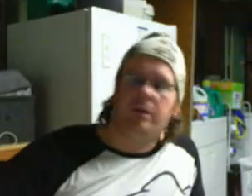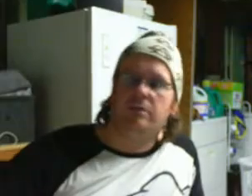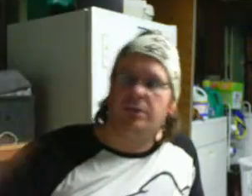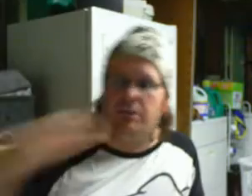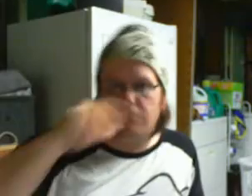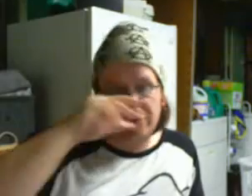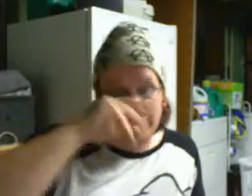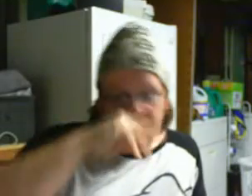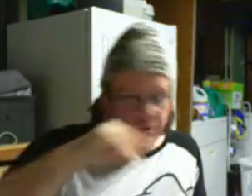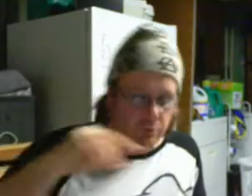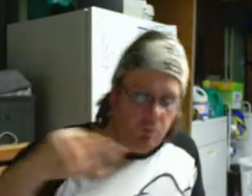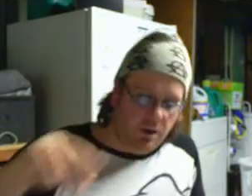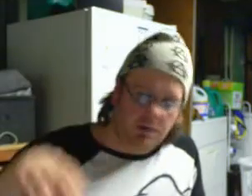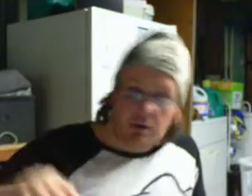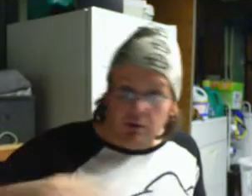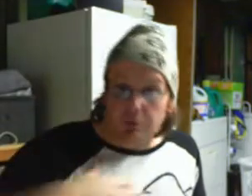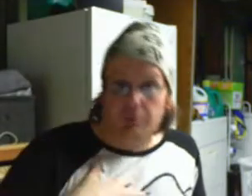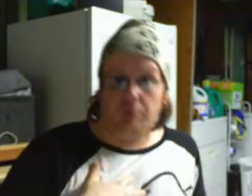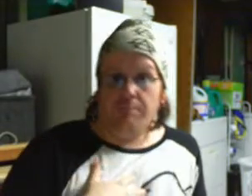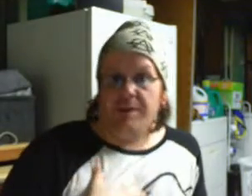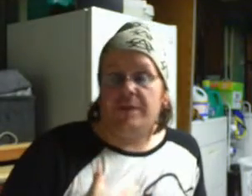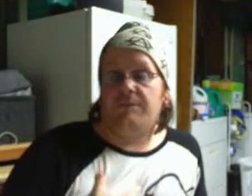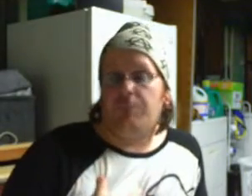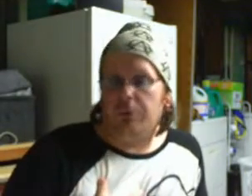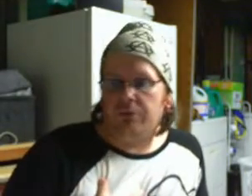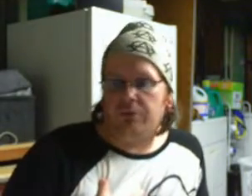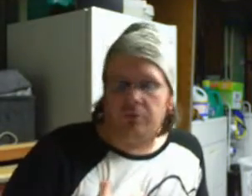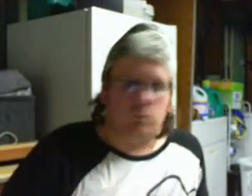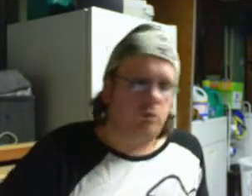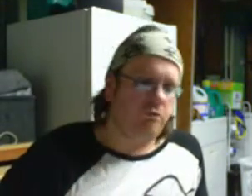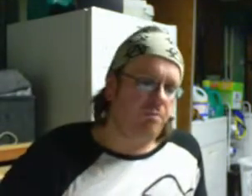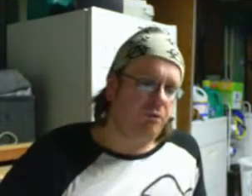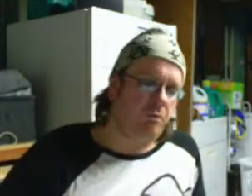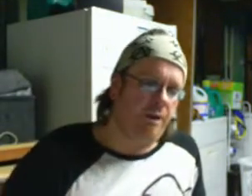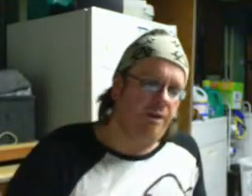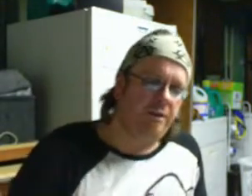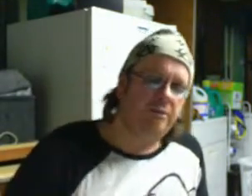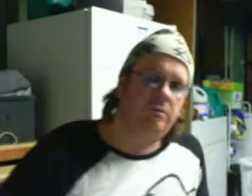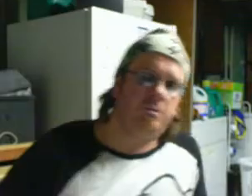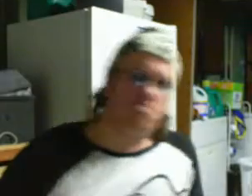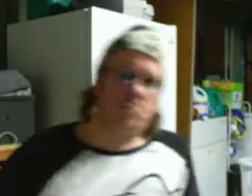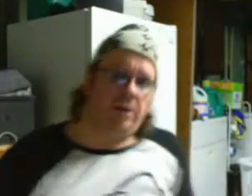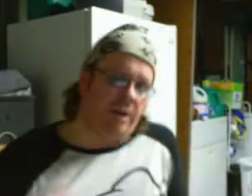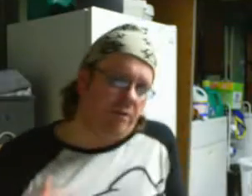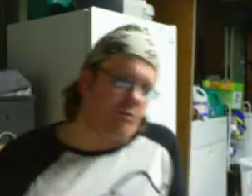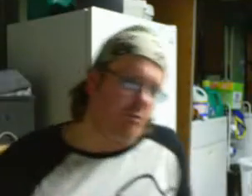them worship how they want. No, they're being forced to worship this way against their own will.